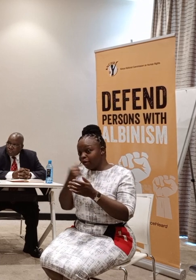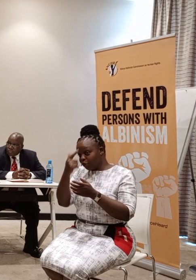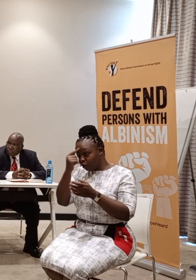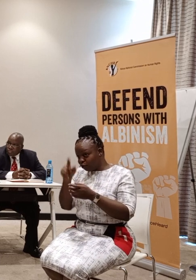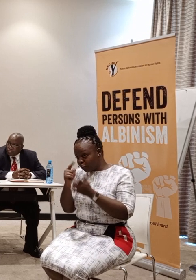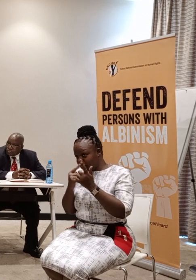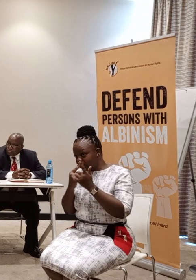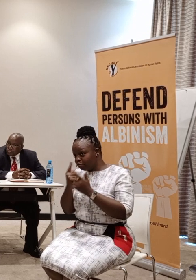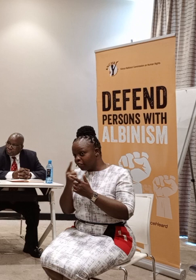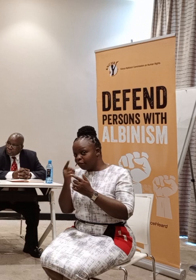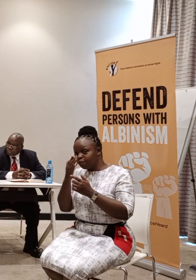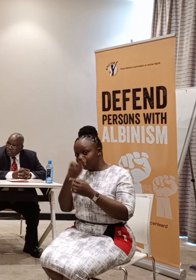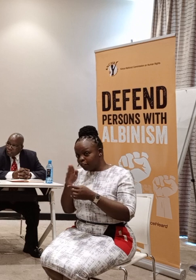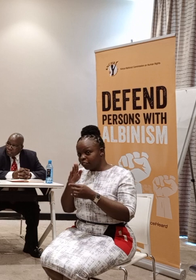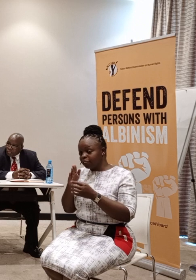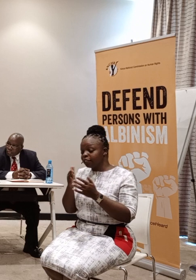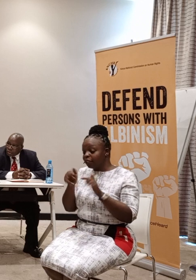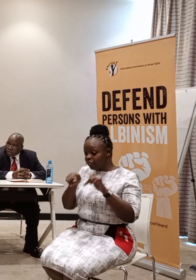I said it's a safe space.